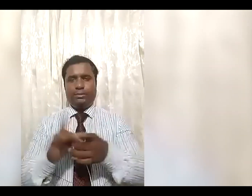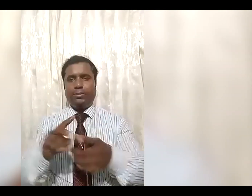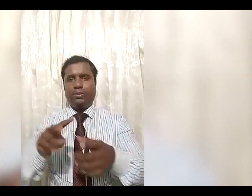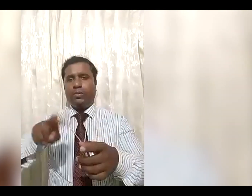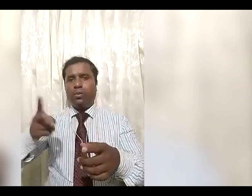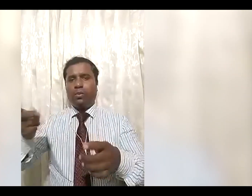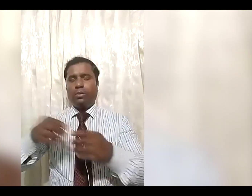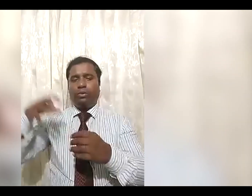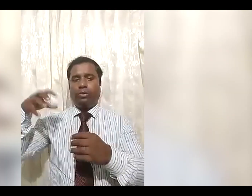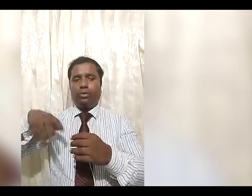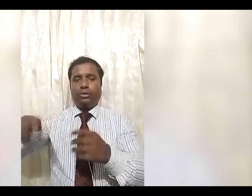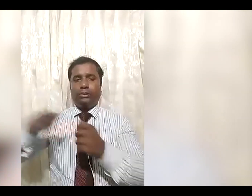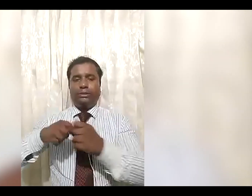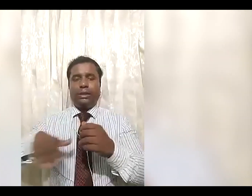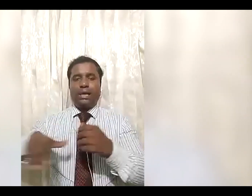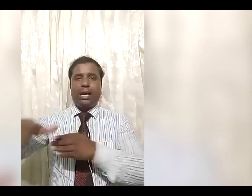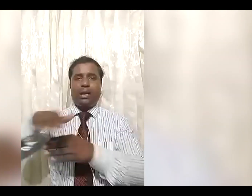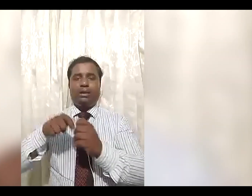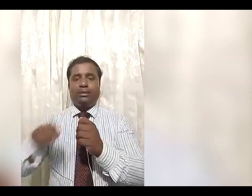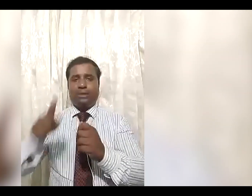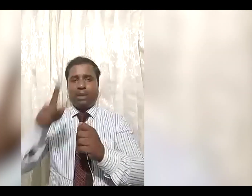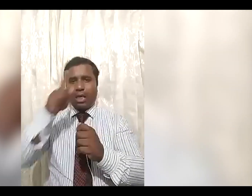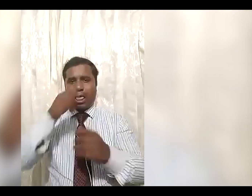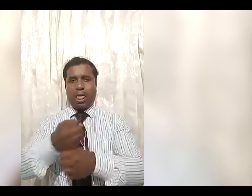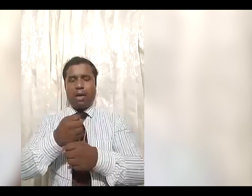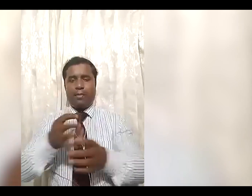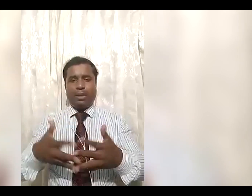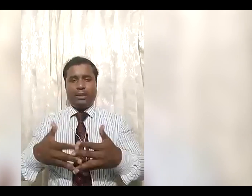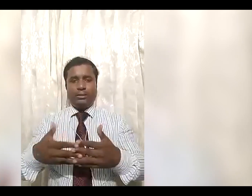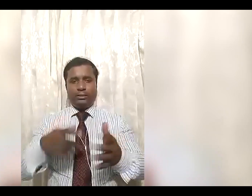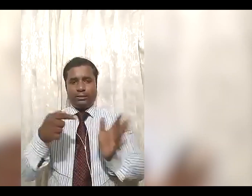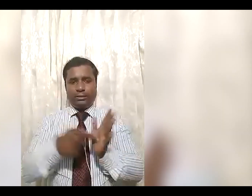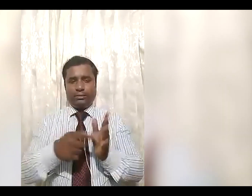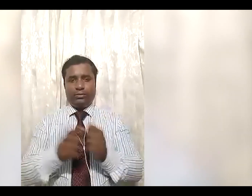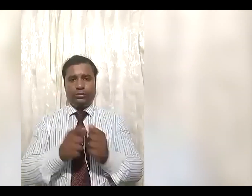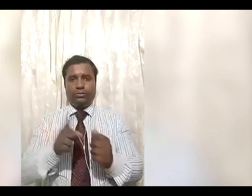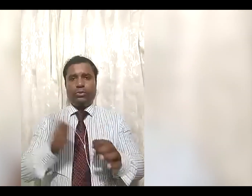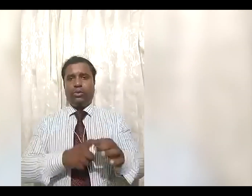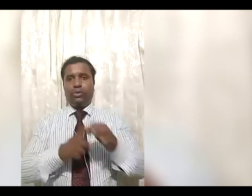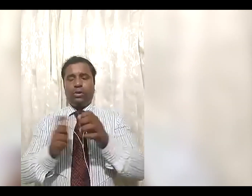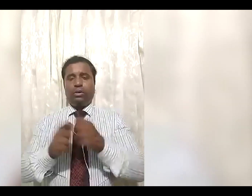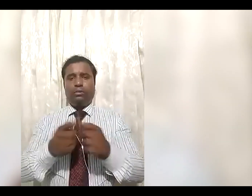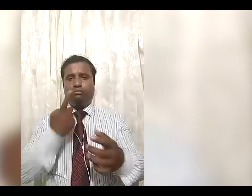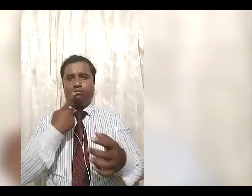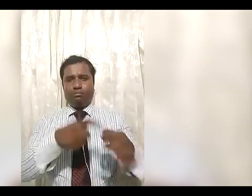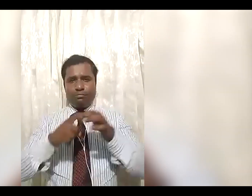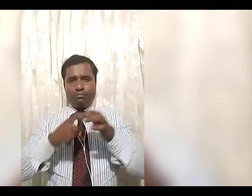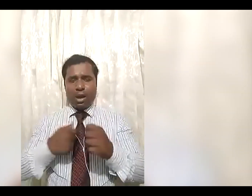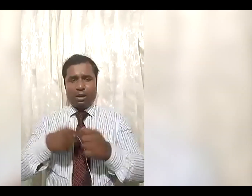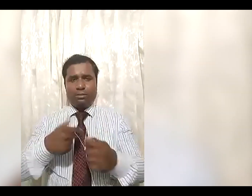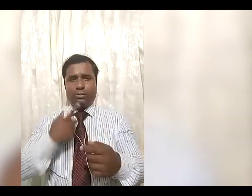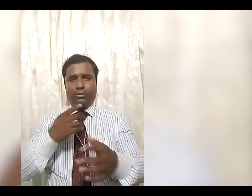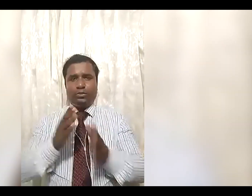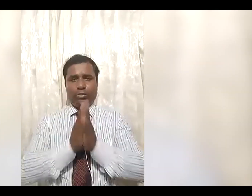can work with the American Center would be on the statistics. The question that Josh actually put was something that I had requested him